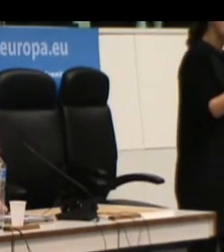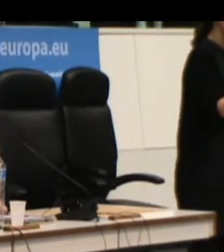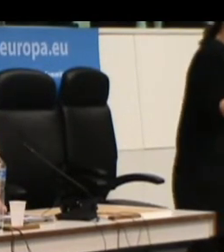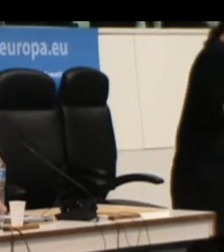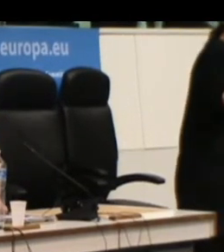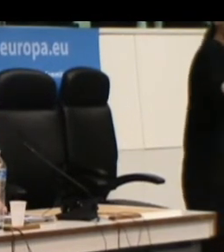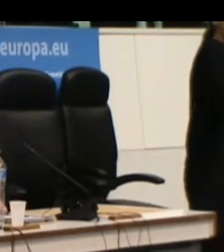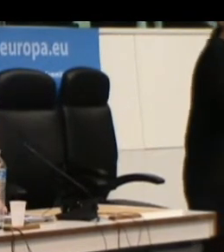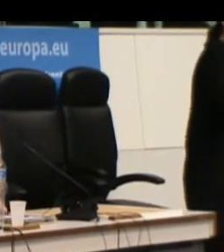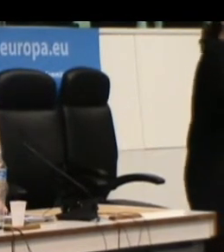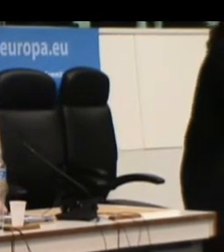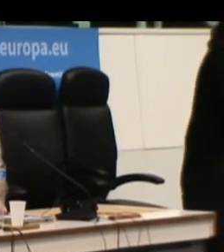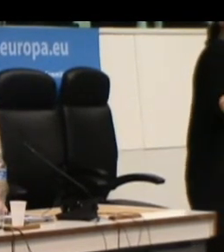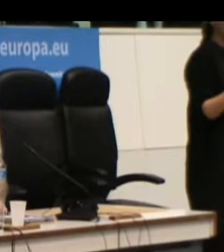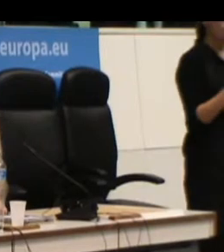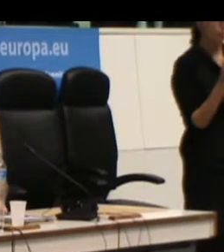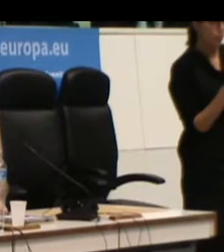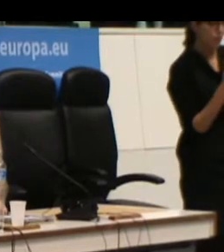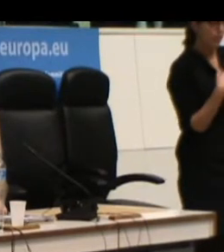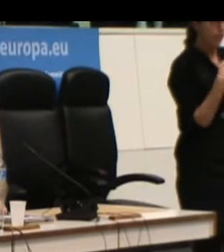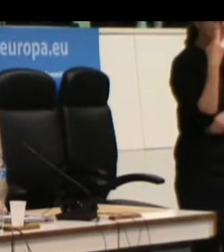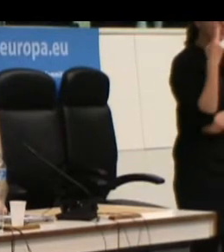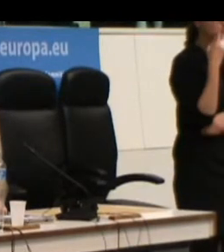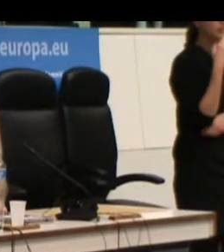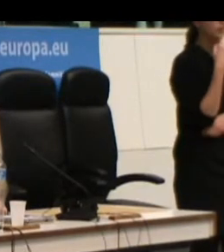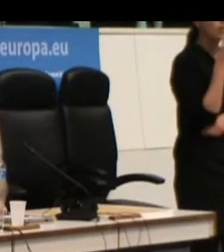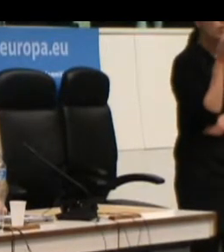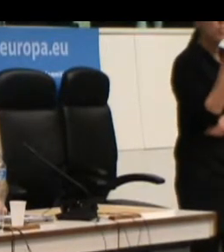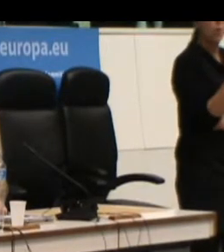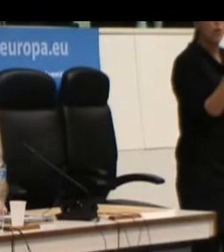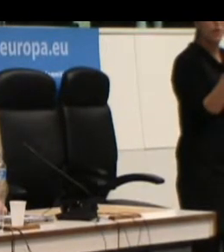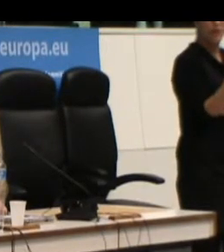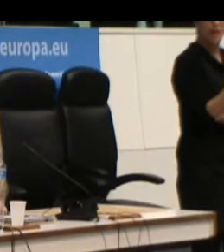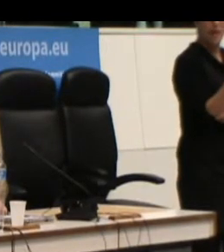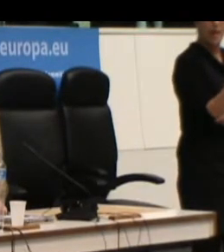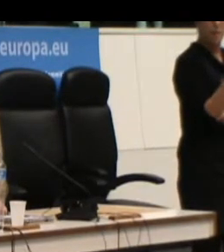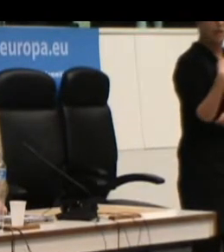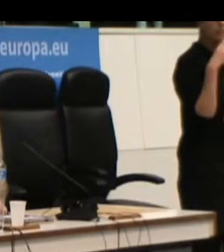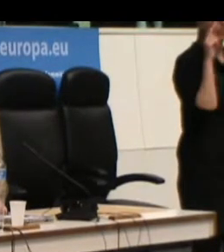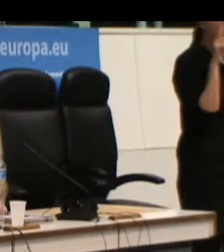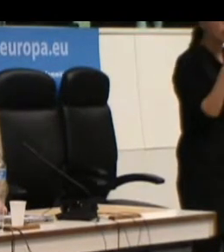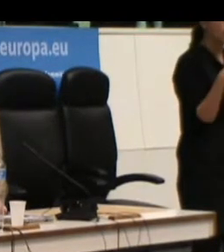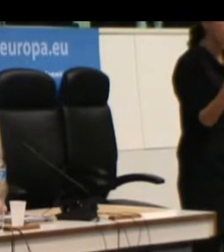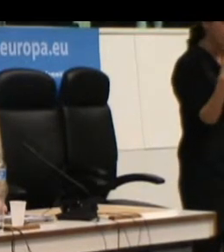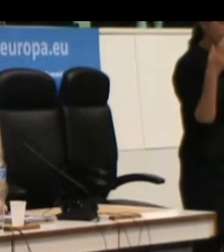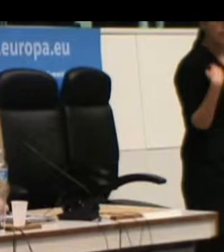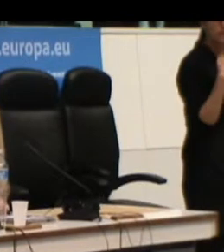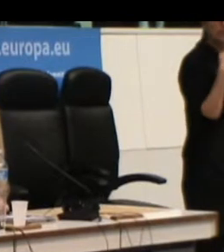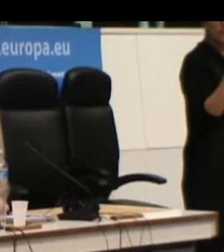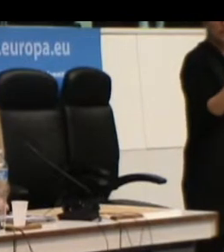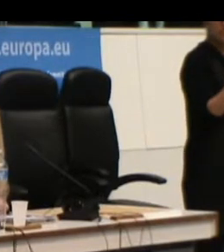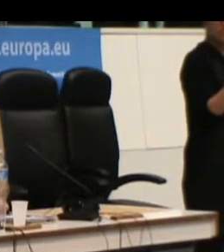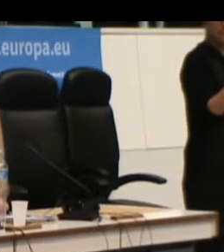books and stuff. And then I saw this word beginning with M, and I'm quite a lazy reader, and I just assumed it said